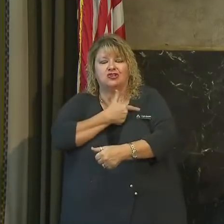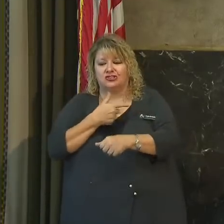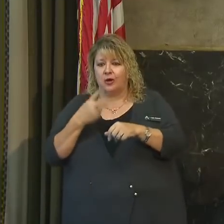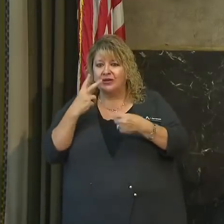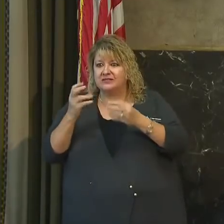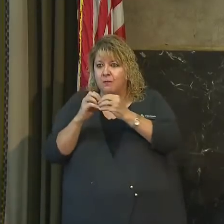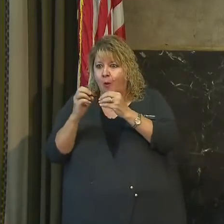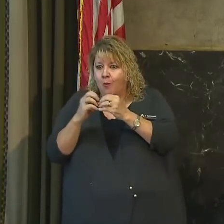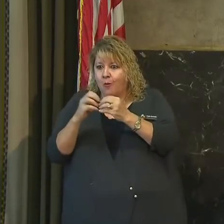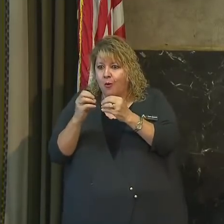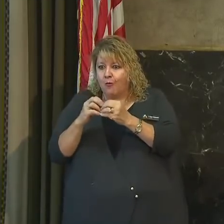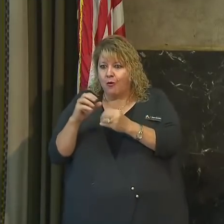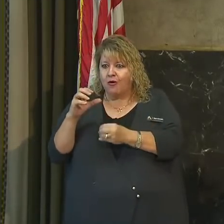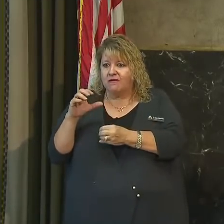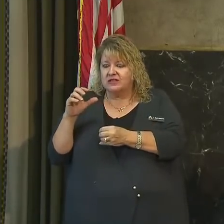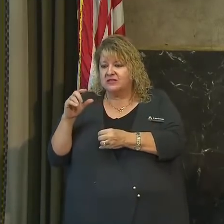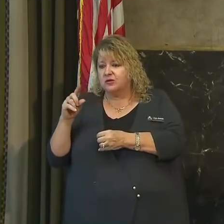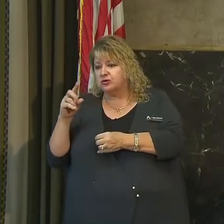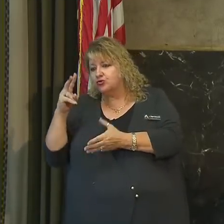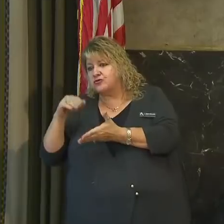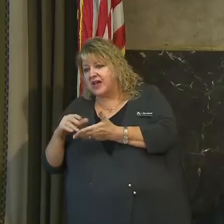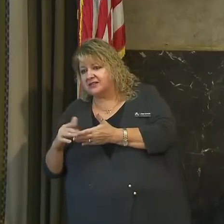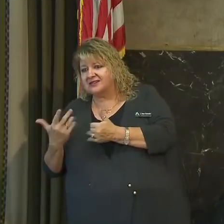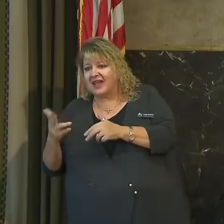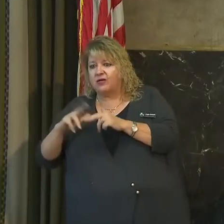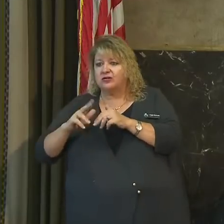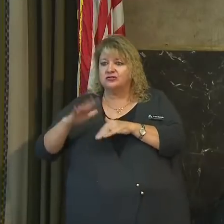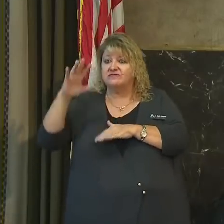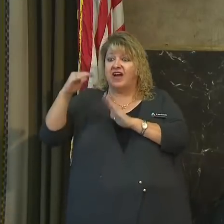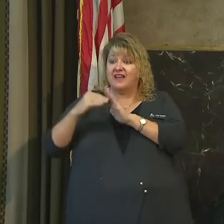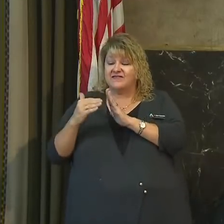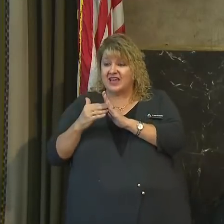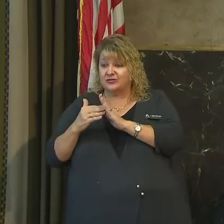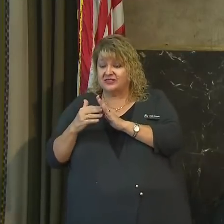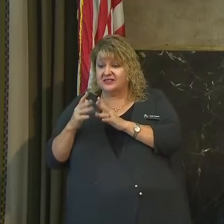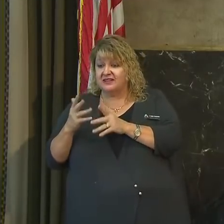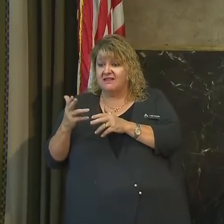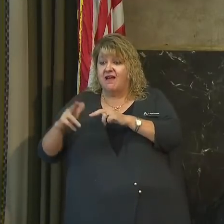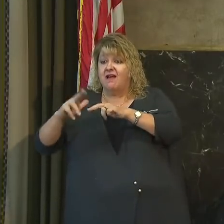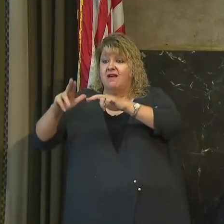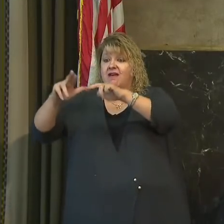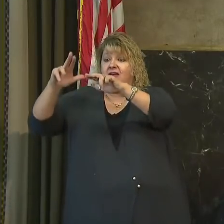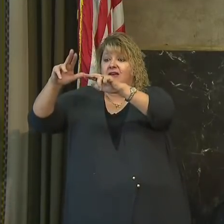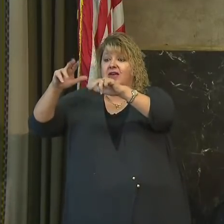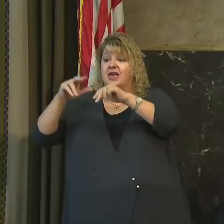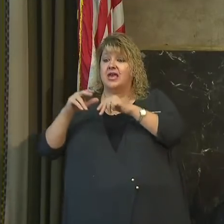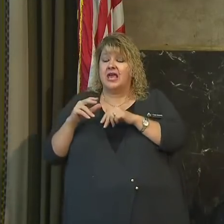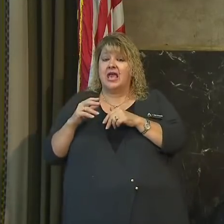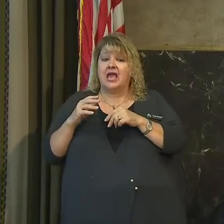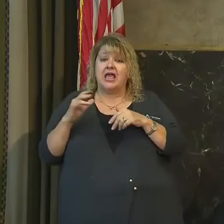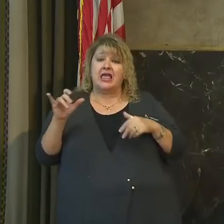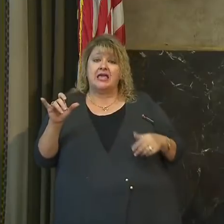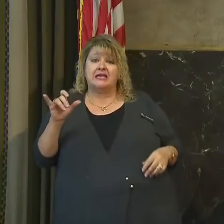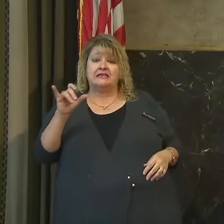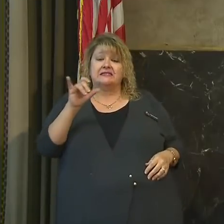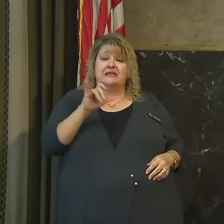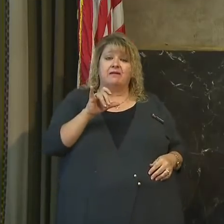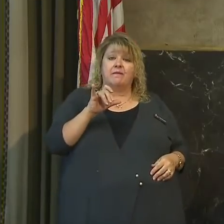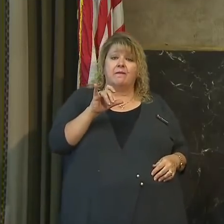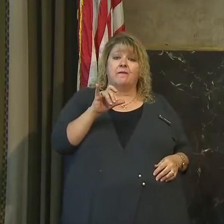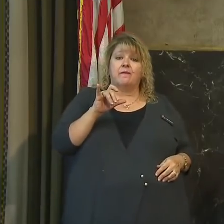as pronounced as that slope for case growth in Louisiana is for